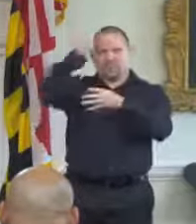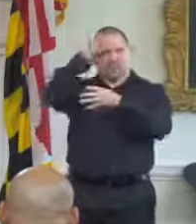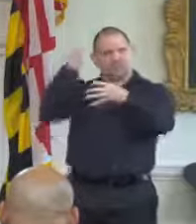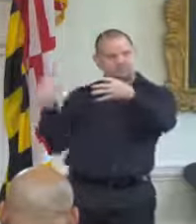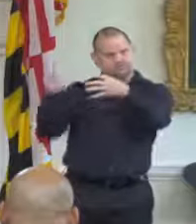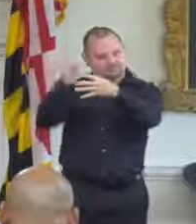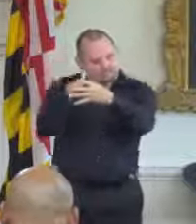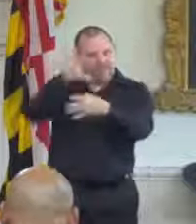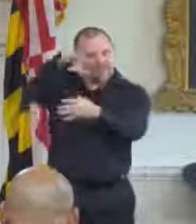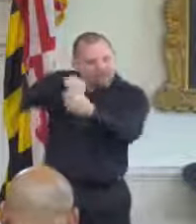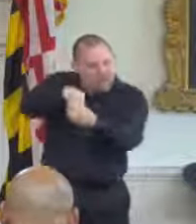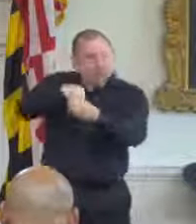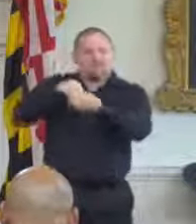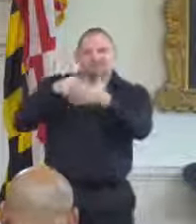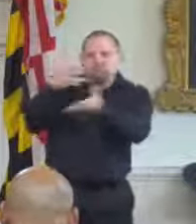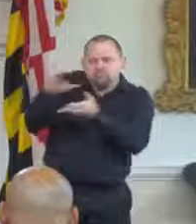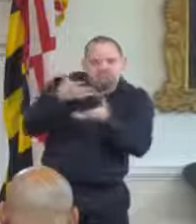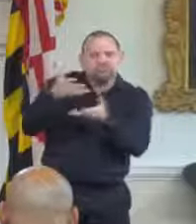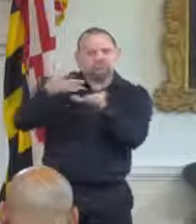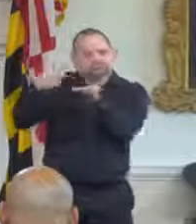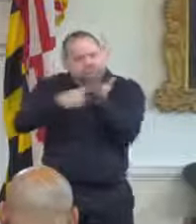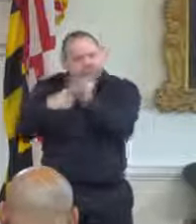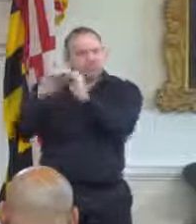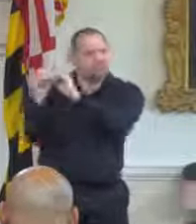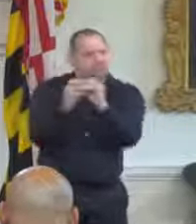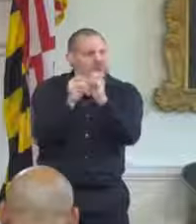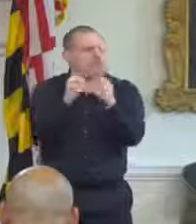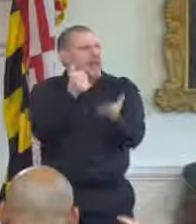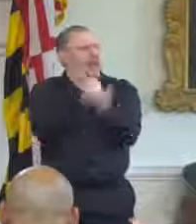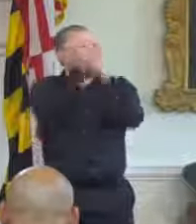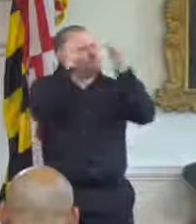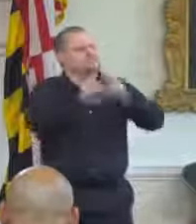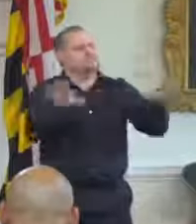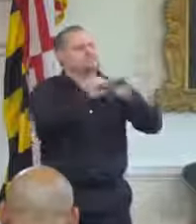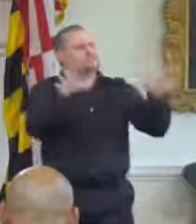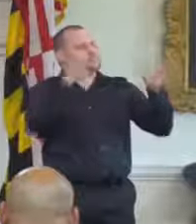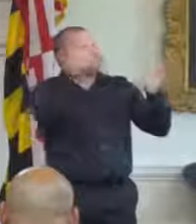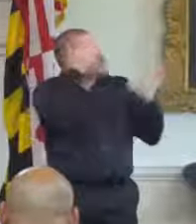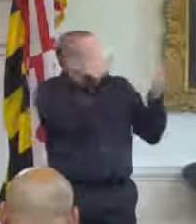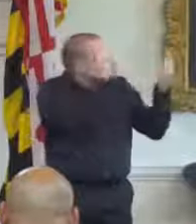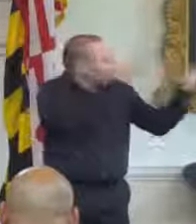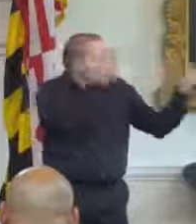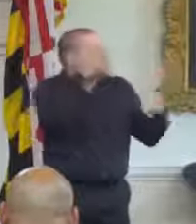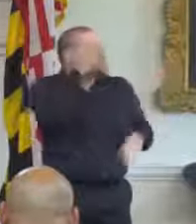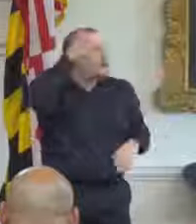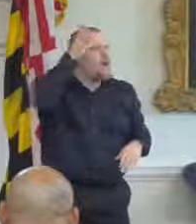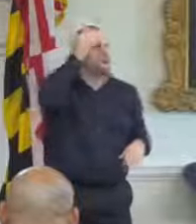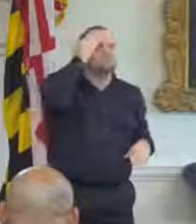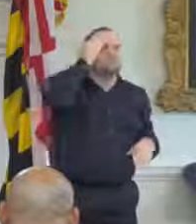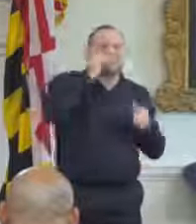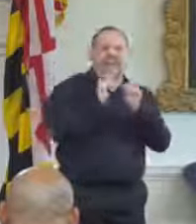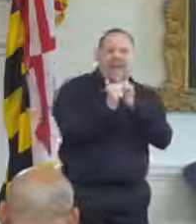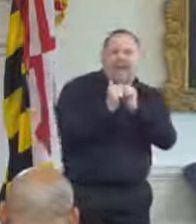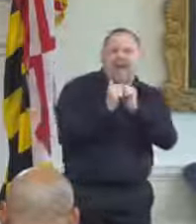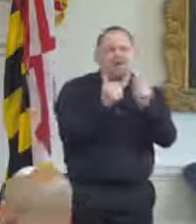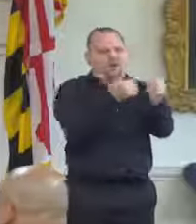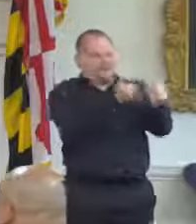risks of language deprivation, which is an easily preventable public health